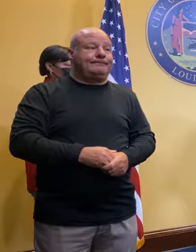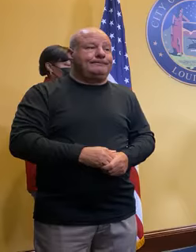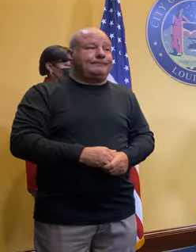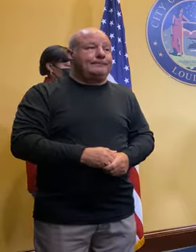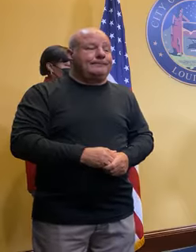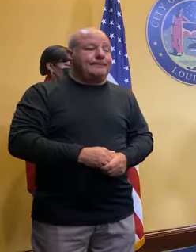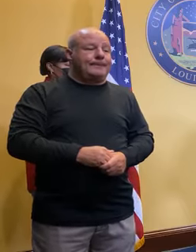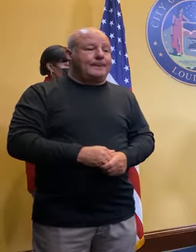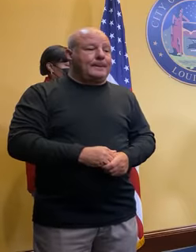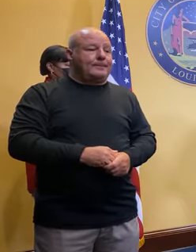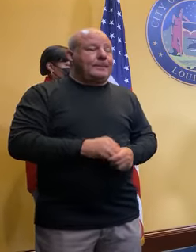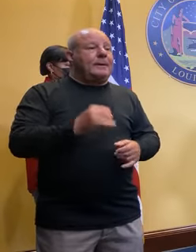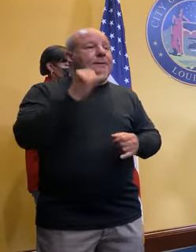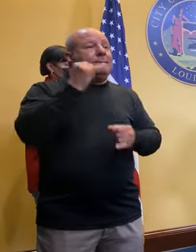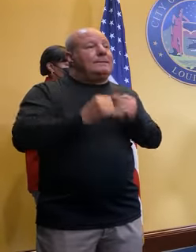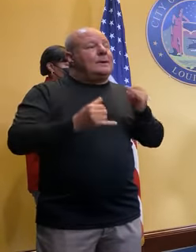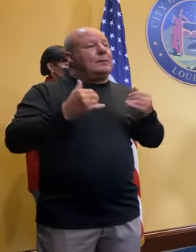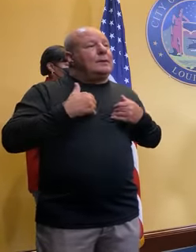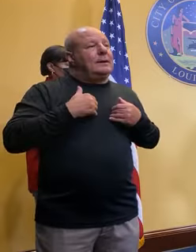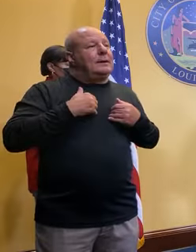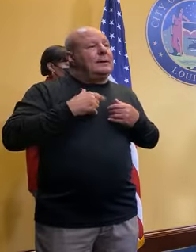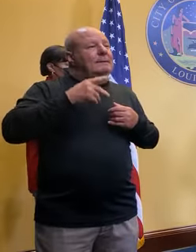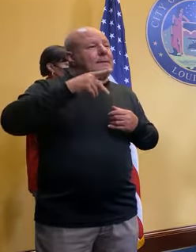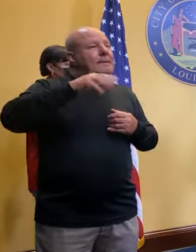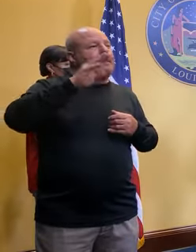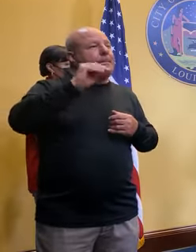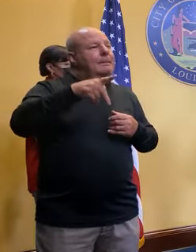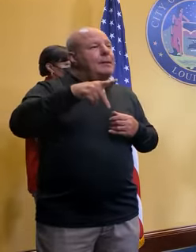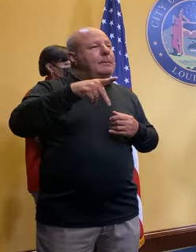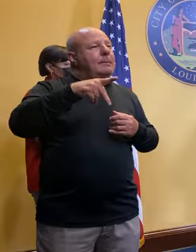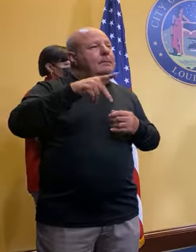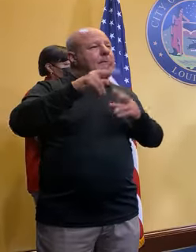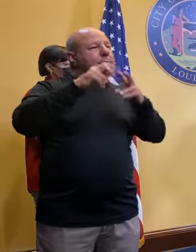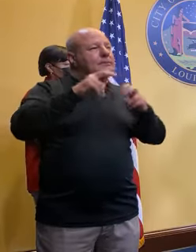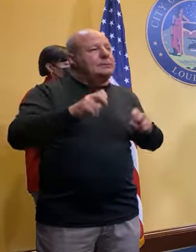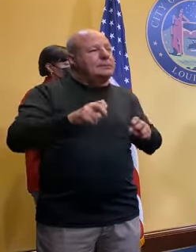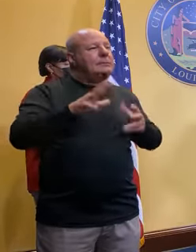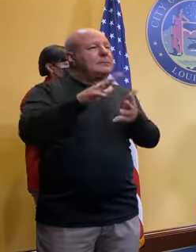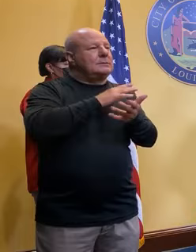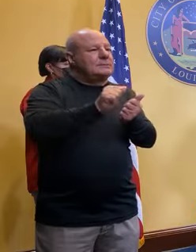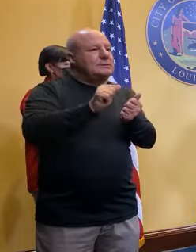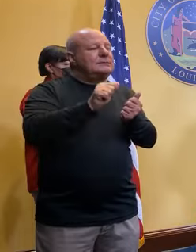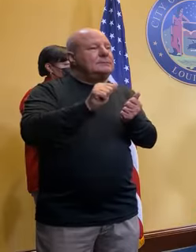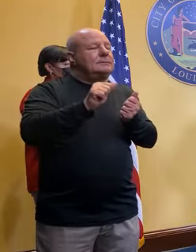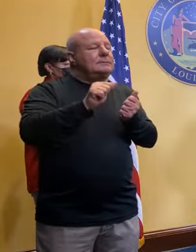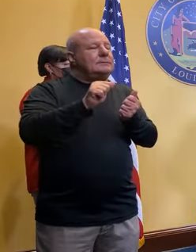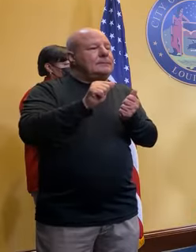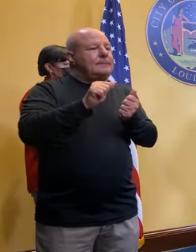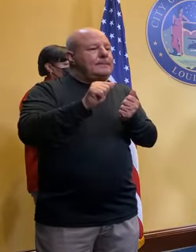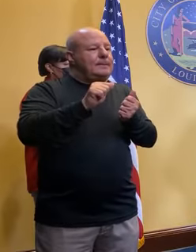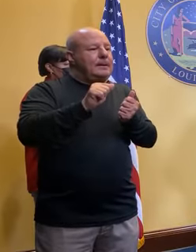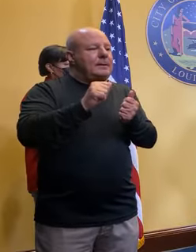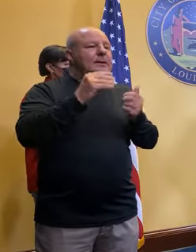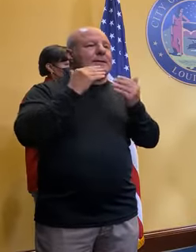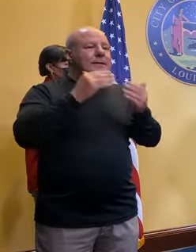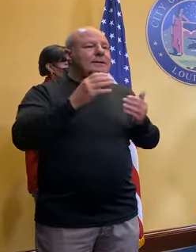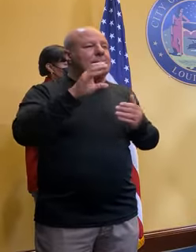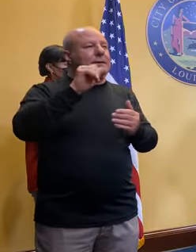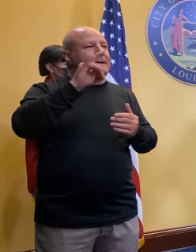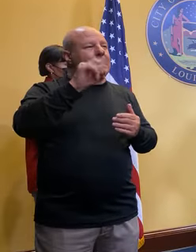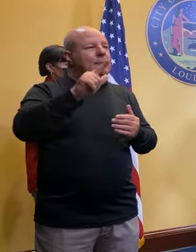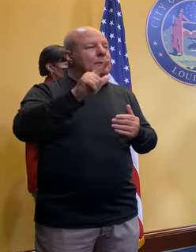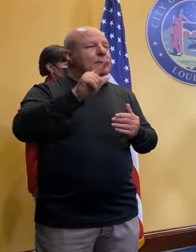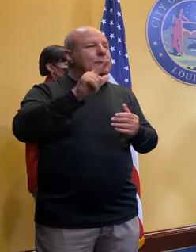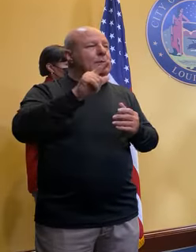up upon. Finally, we have preliminary damage assessments coming back in our city infrastructure. We thank the Capital